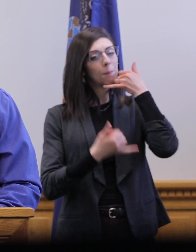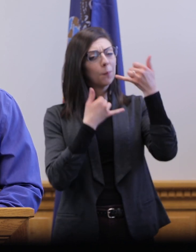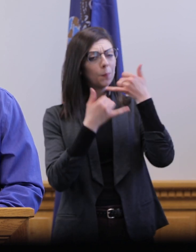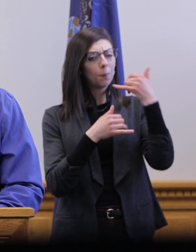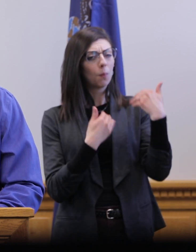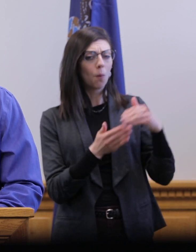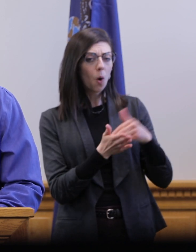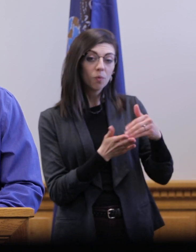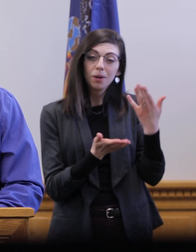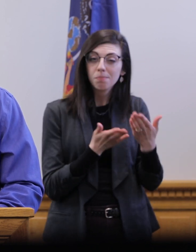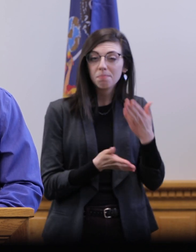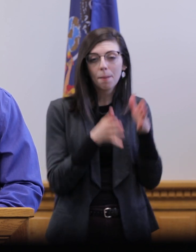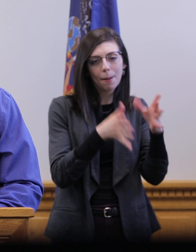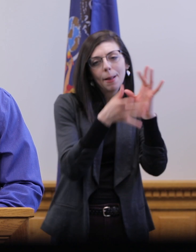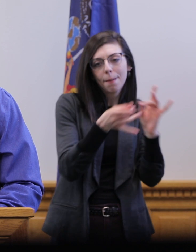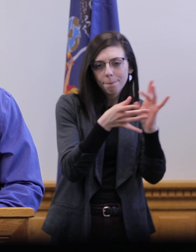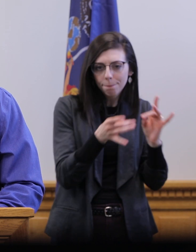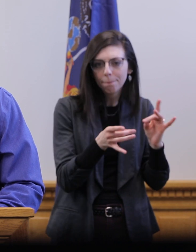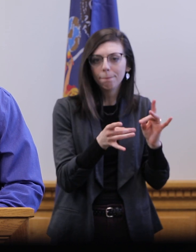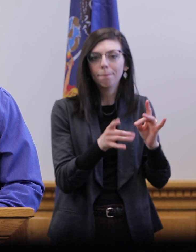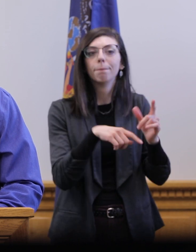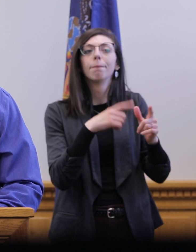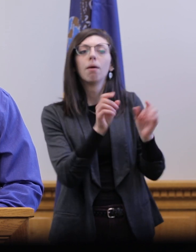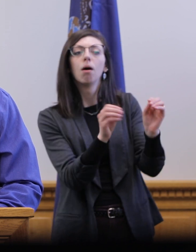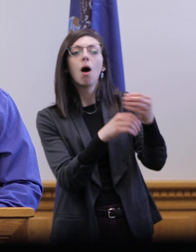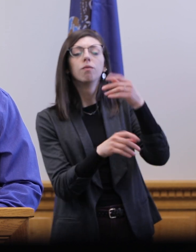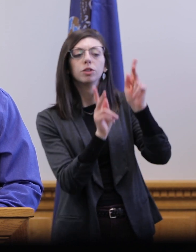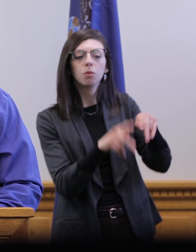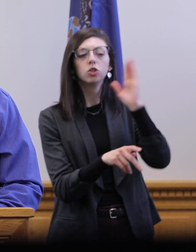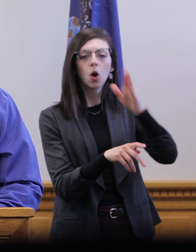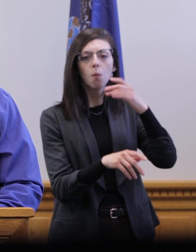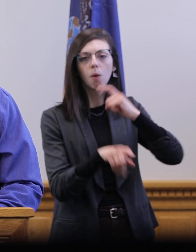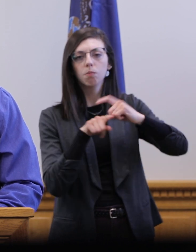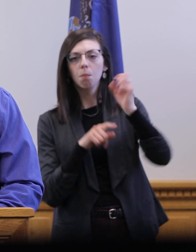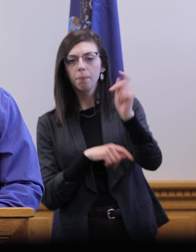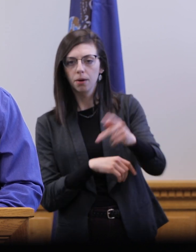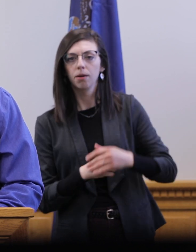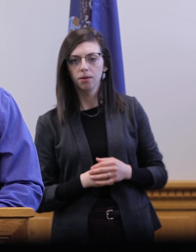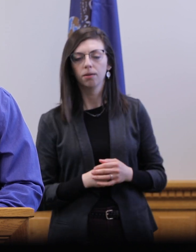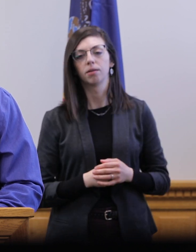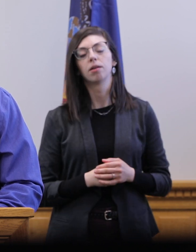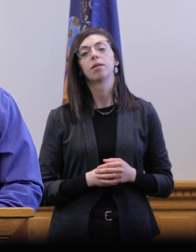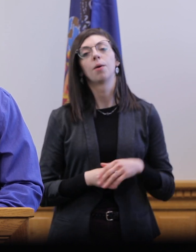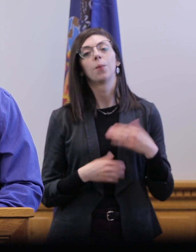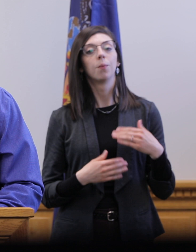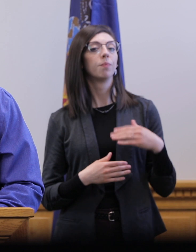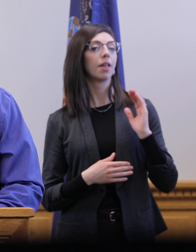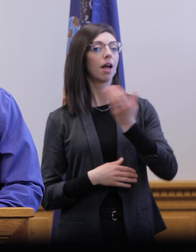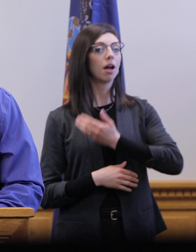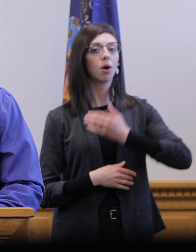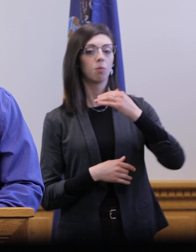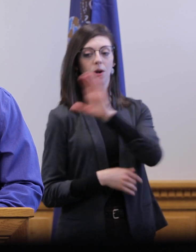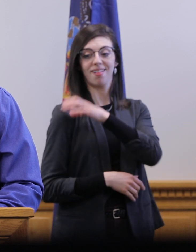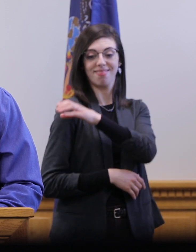need to leave a message and an Office of the Aging staff member will return your call. Again, our clinics are a community